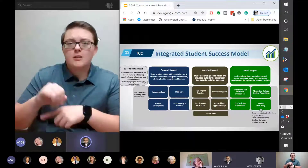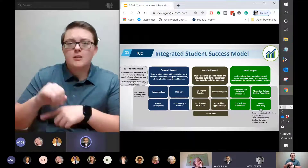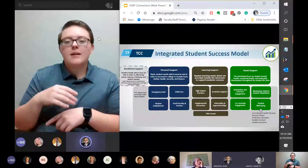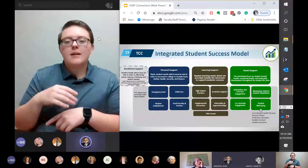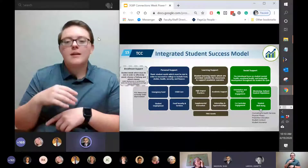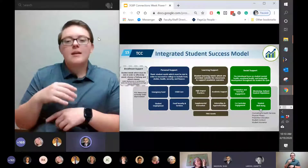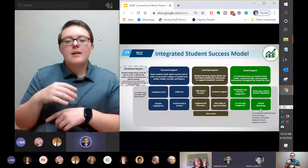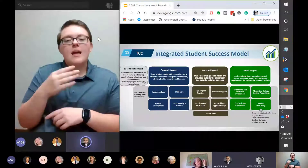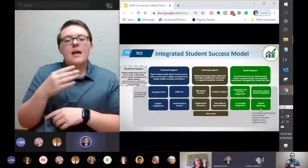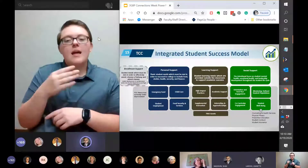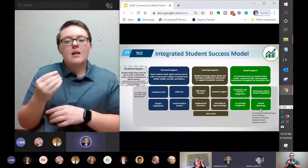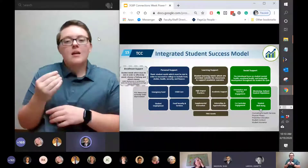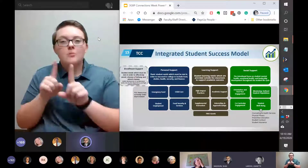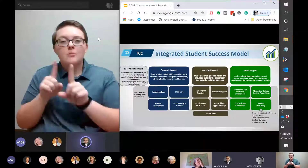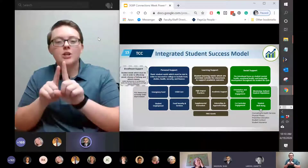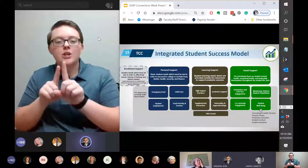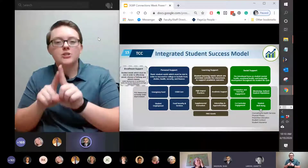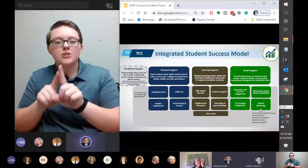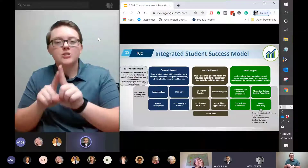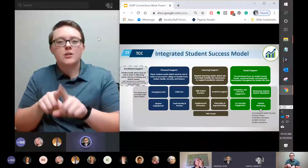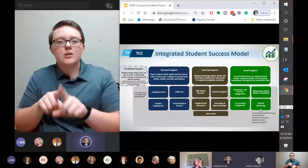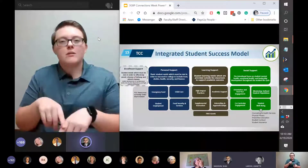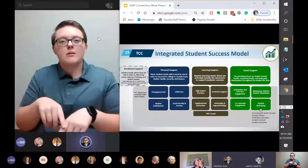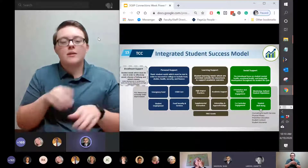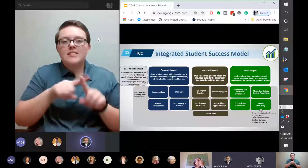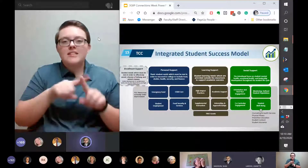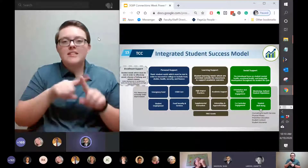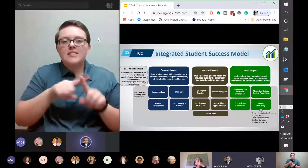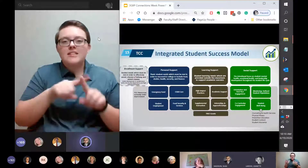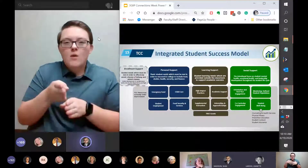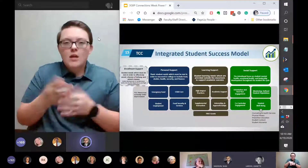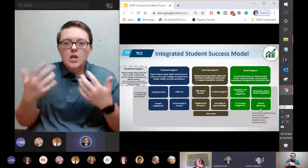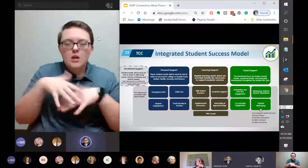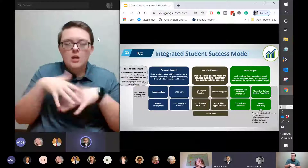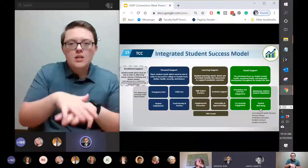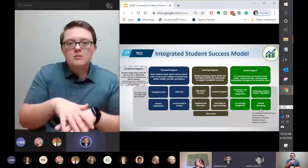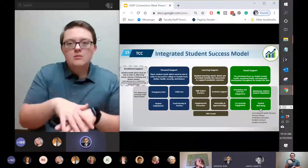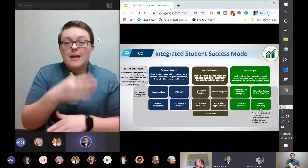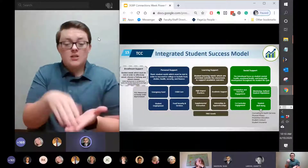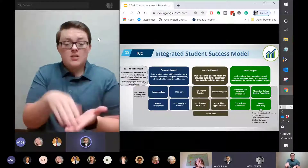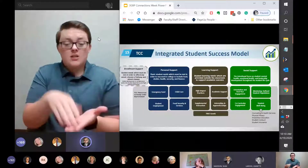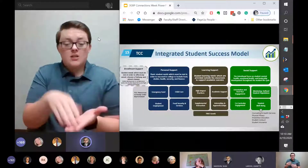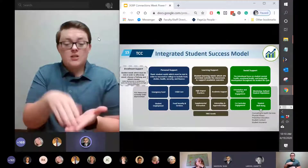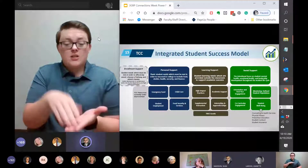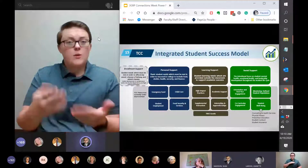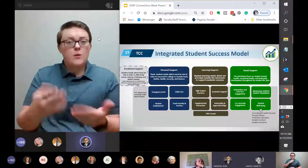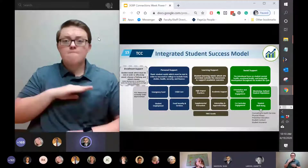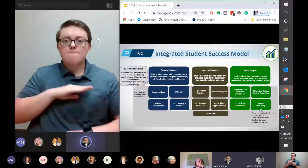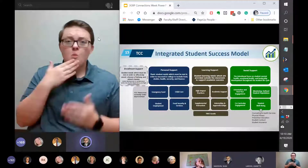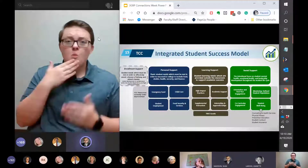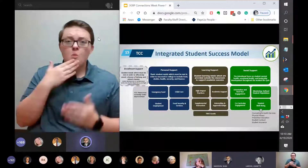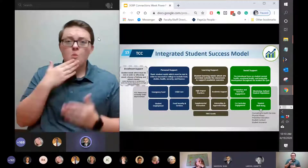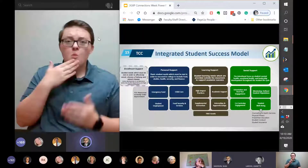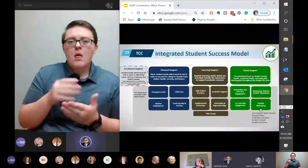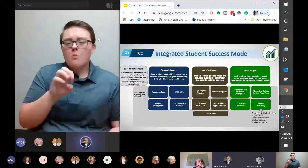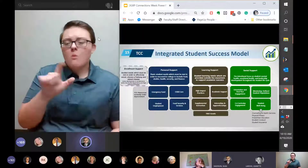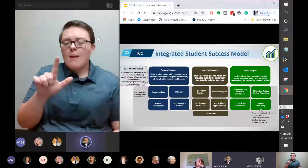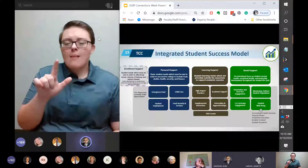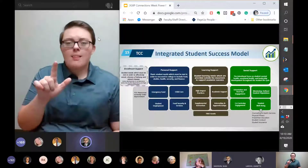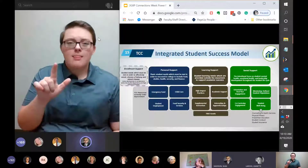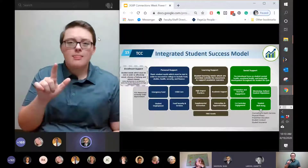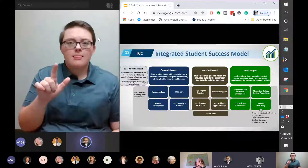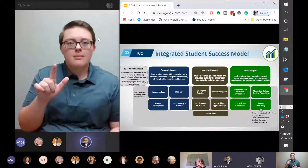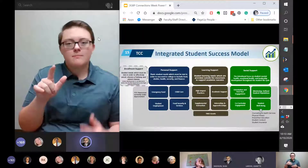apprenticeships, co-curricular engagement, and student well-being. So they are working in collaboration with